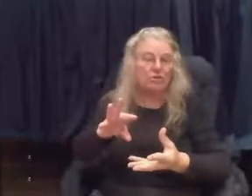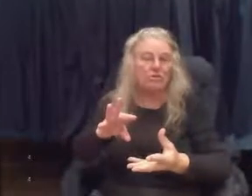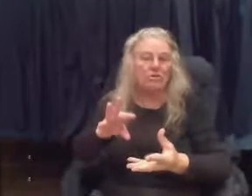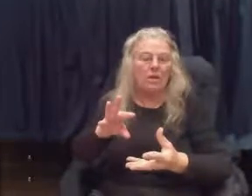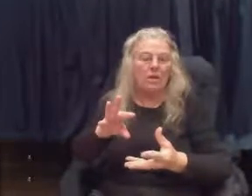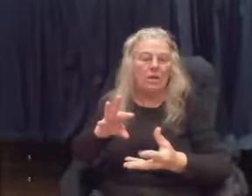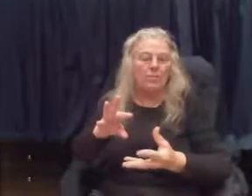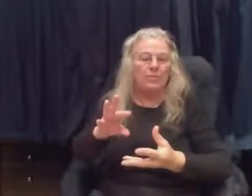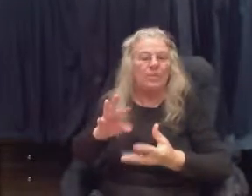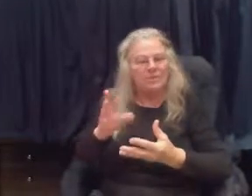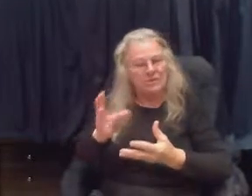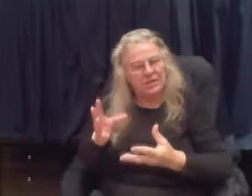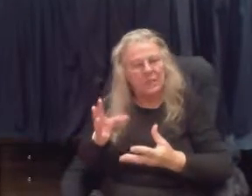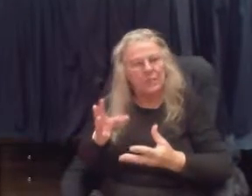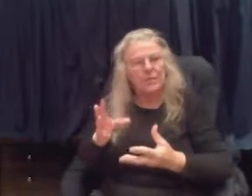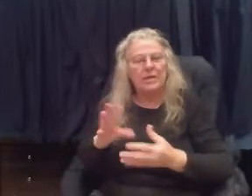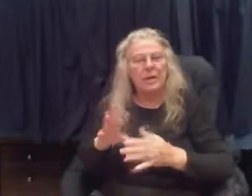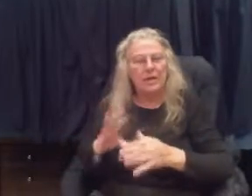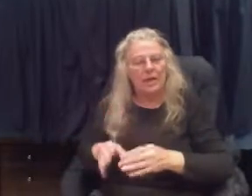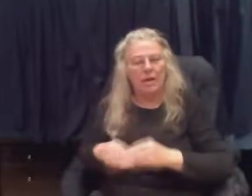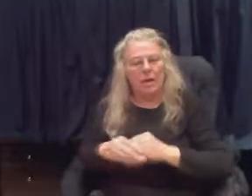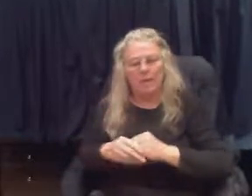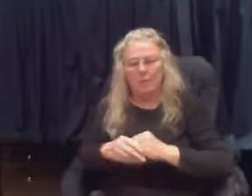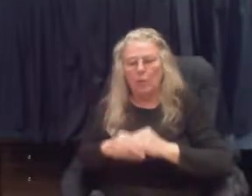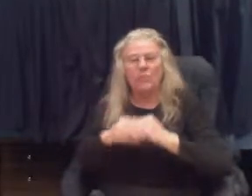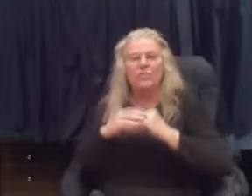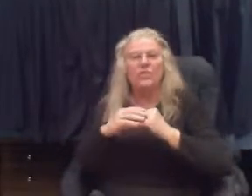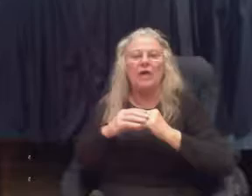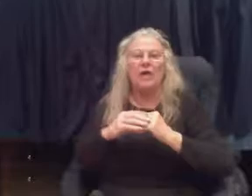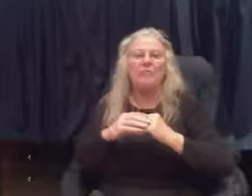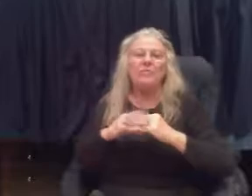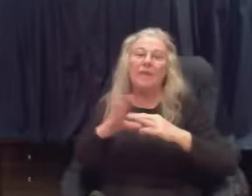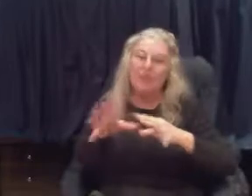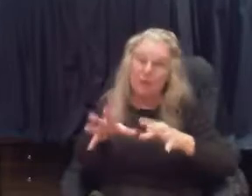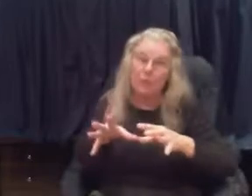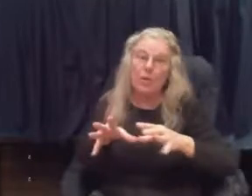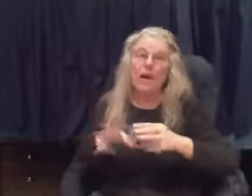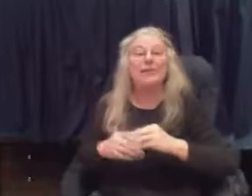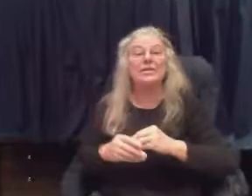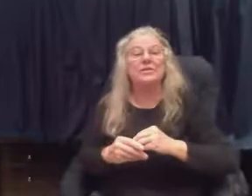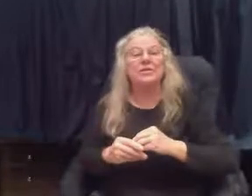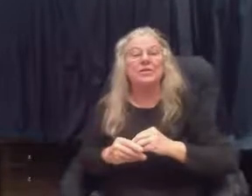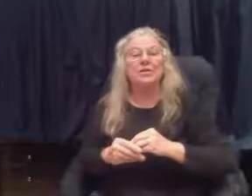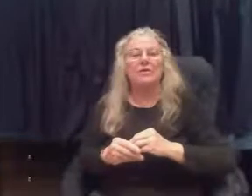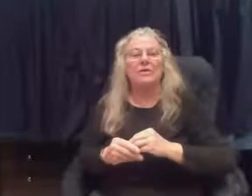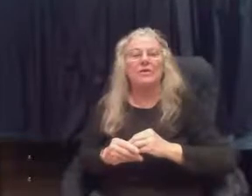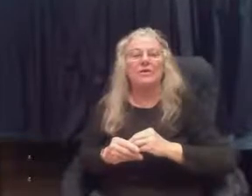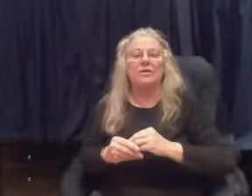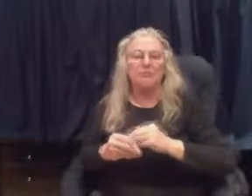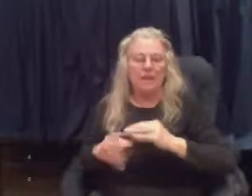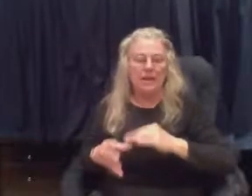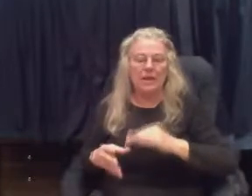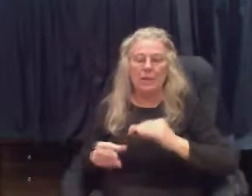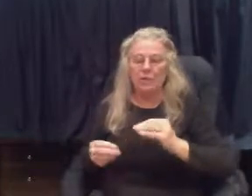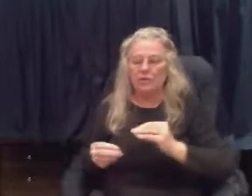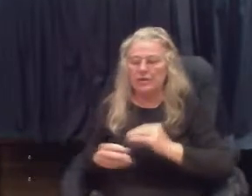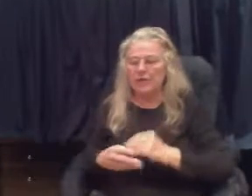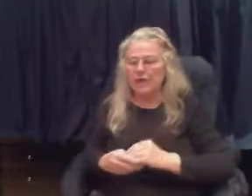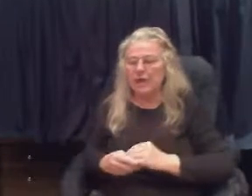interpretation. There's some, but not a lot. But with a lot of practice, the beginning person can